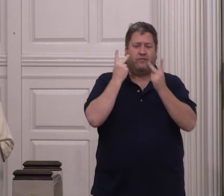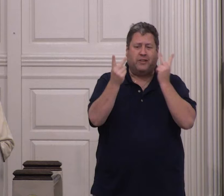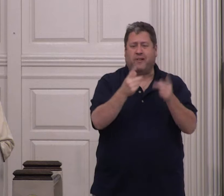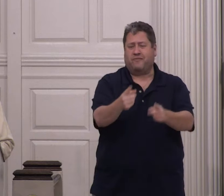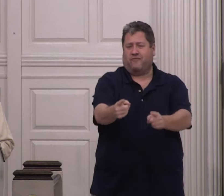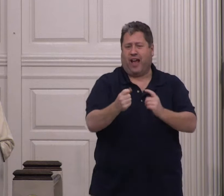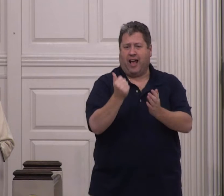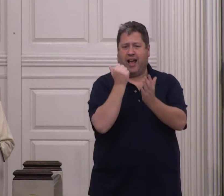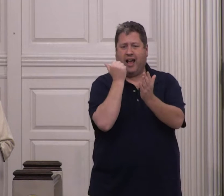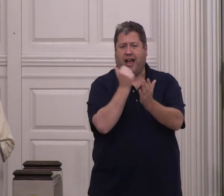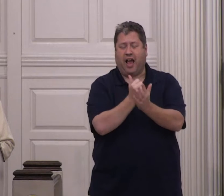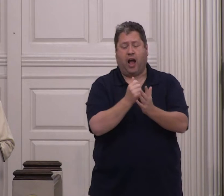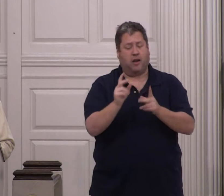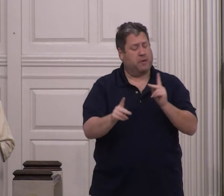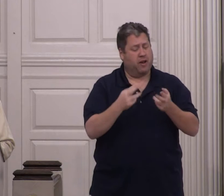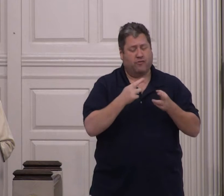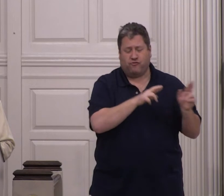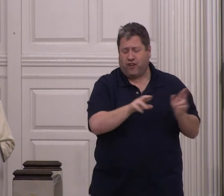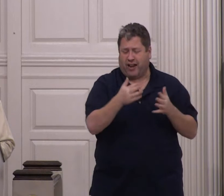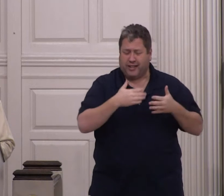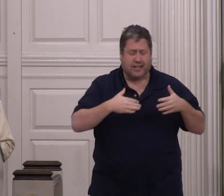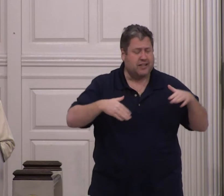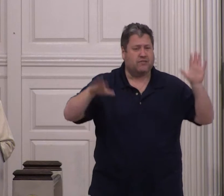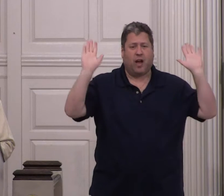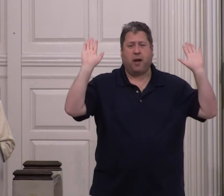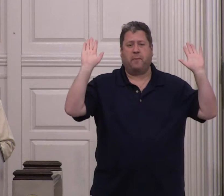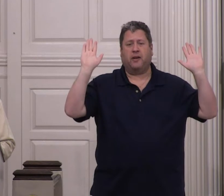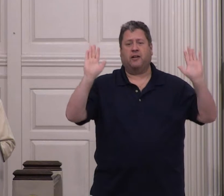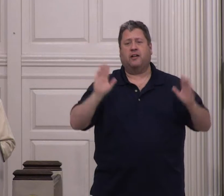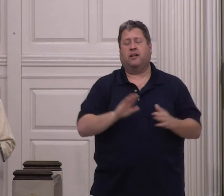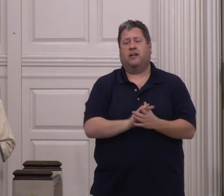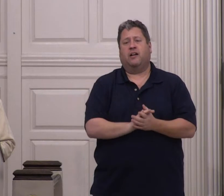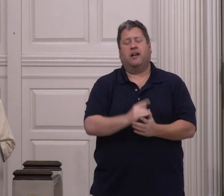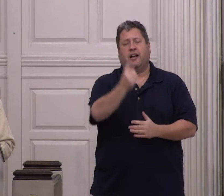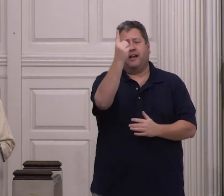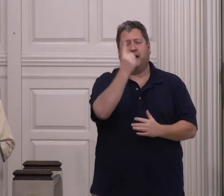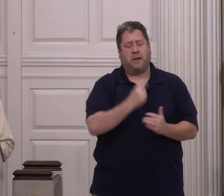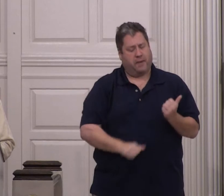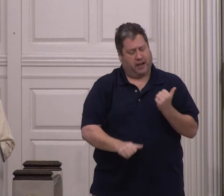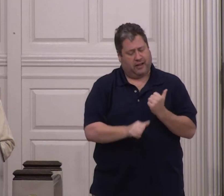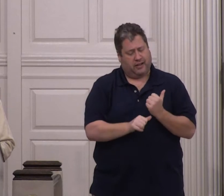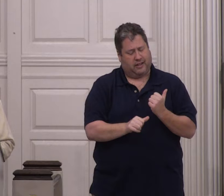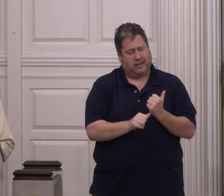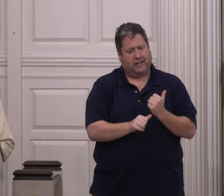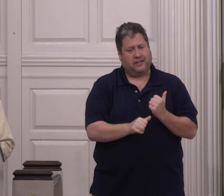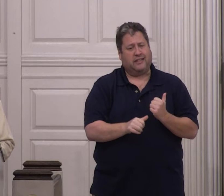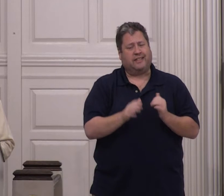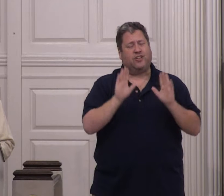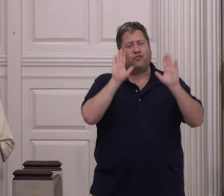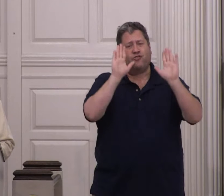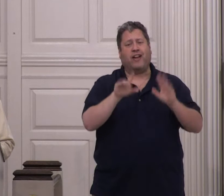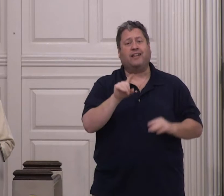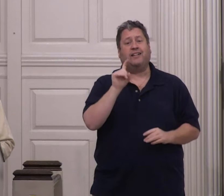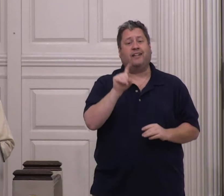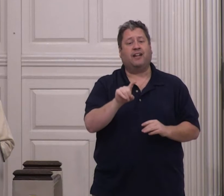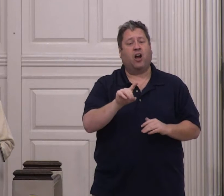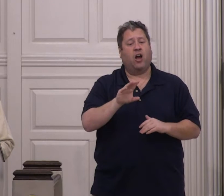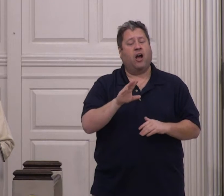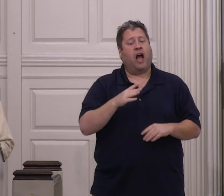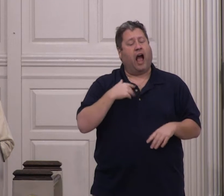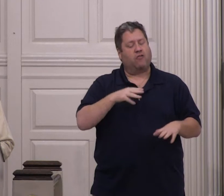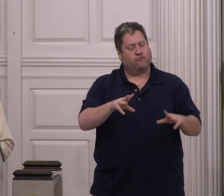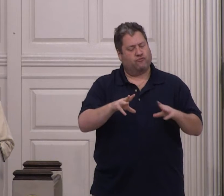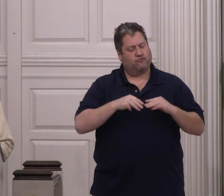and speedy help where there is almost despair. Come to my assistance in this great need, that I